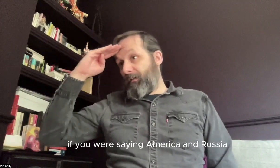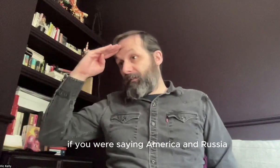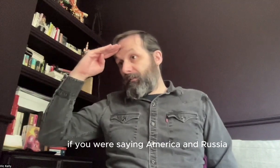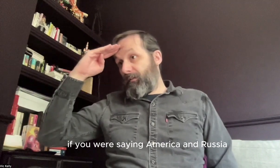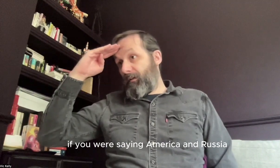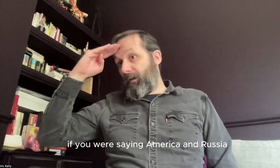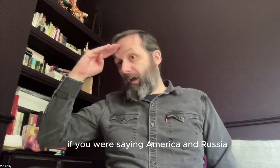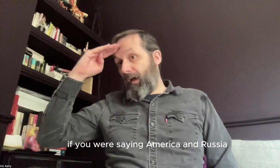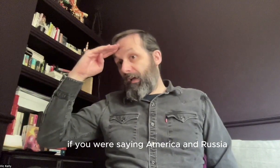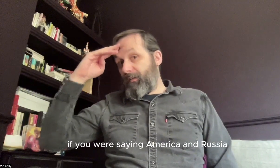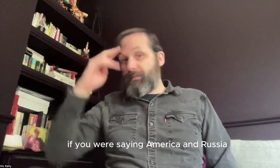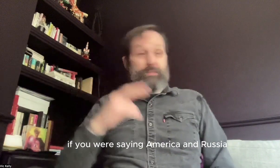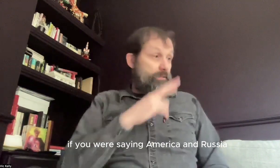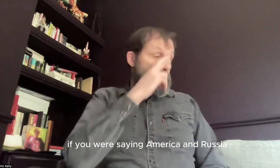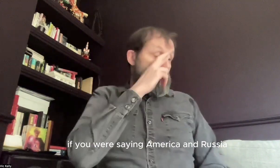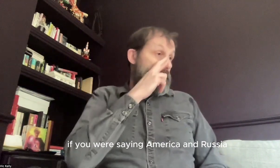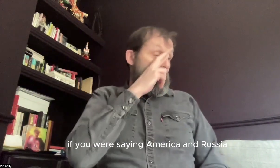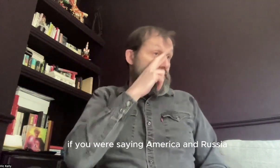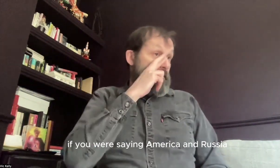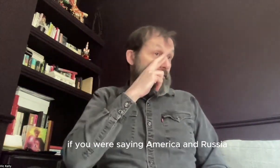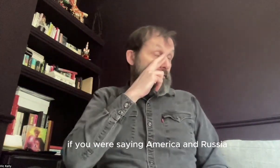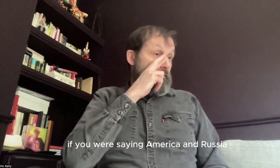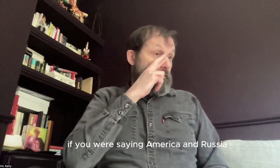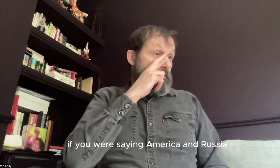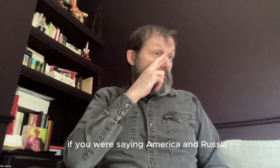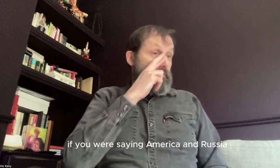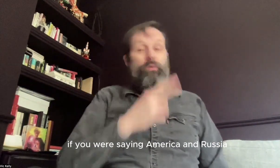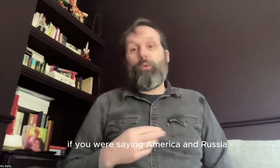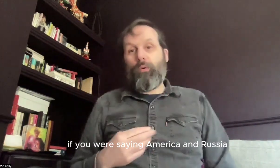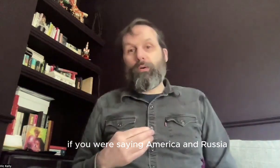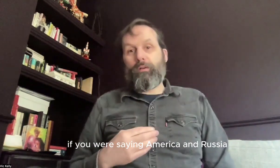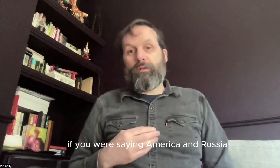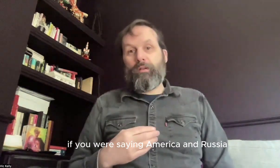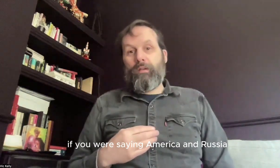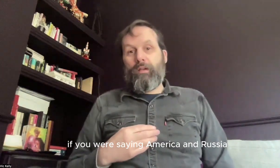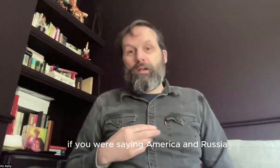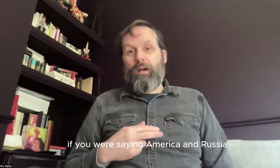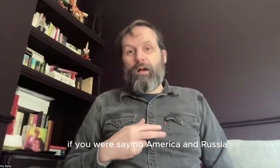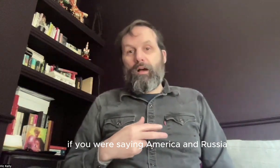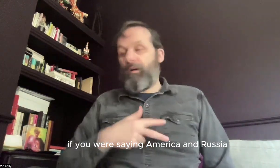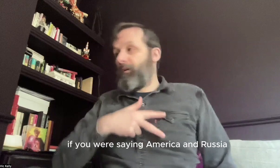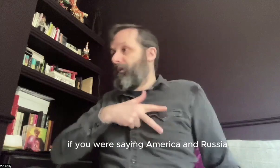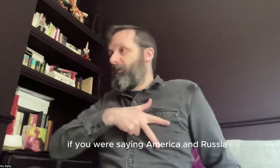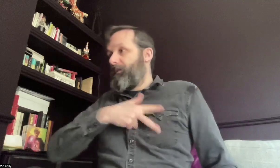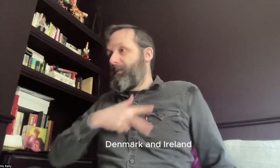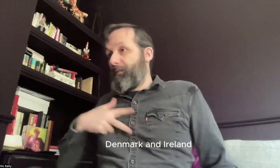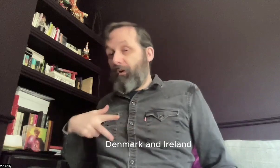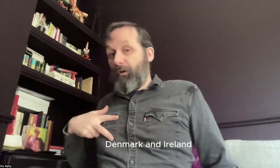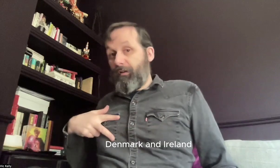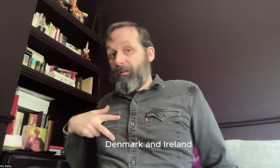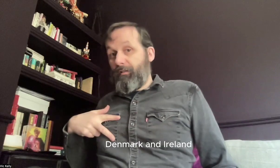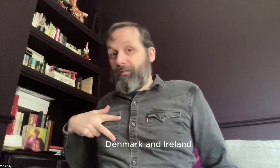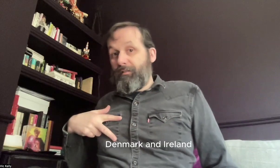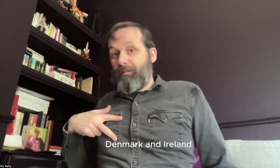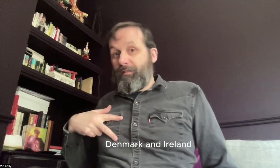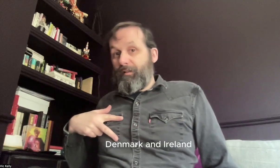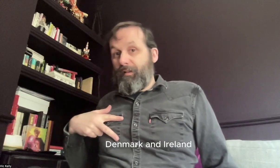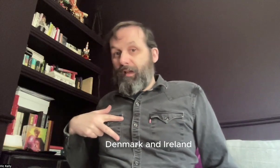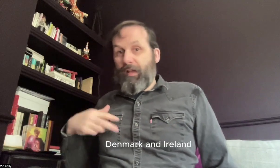America and Russia, or uh, Denmark